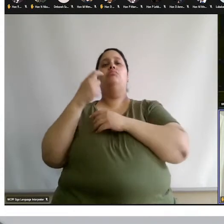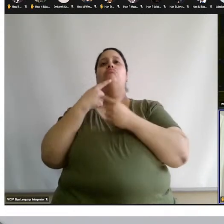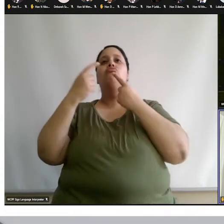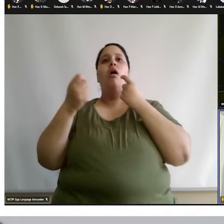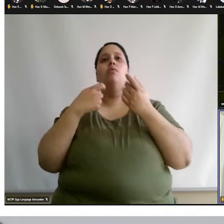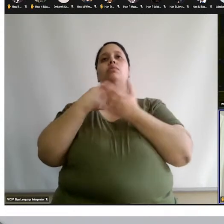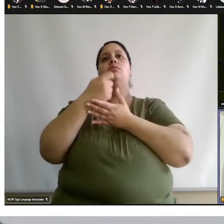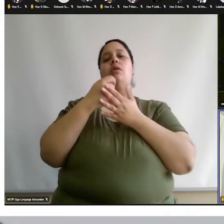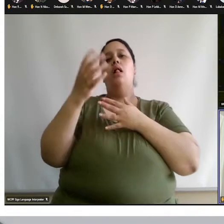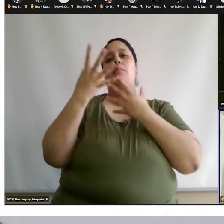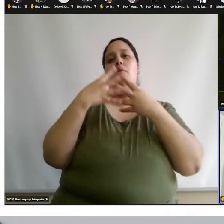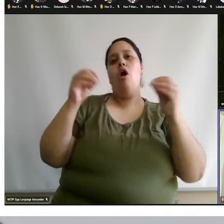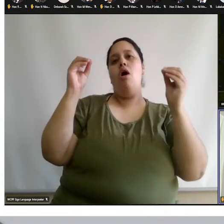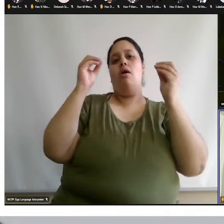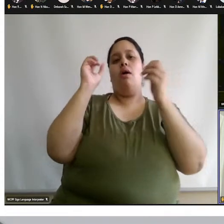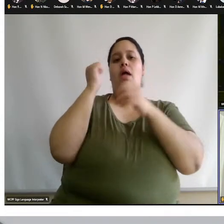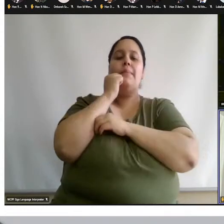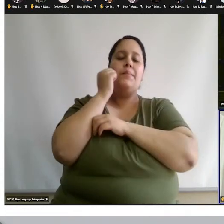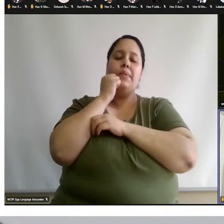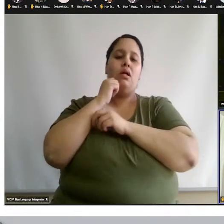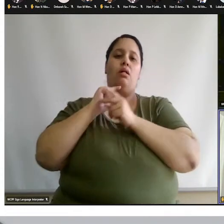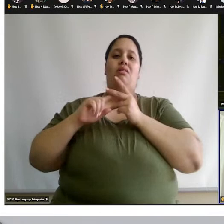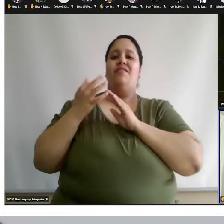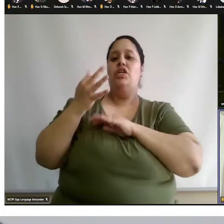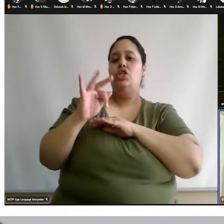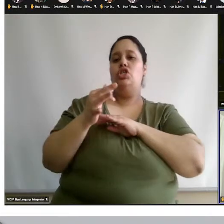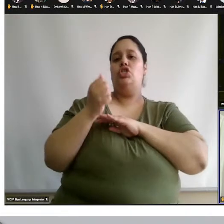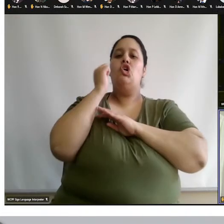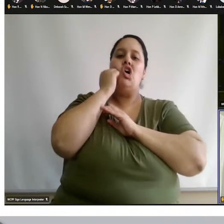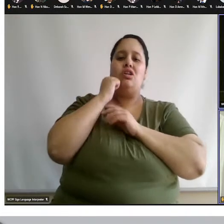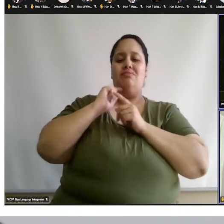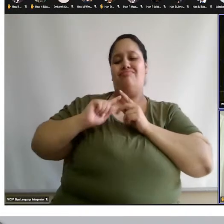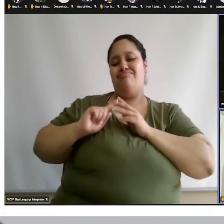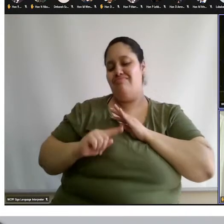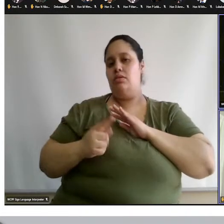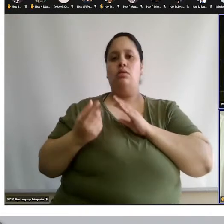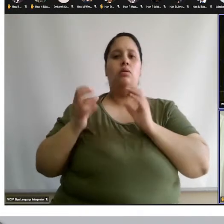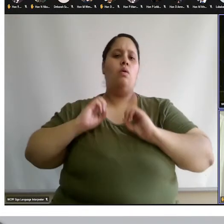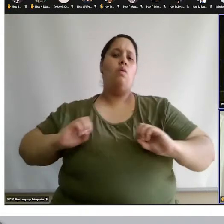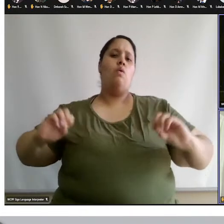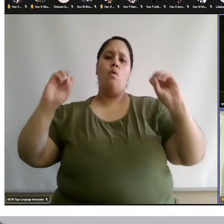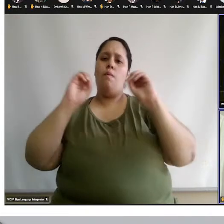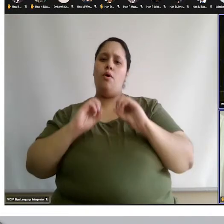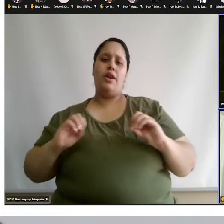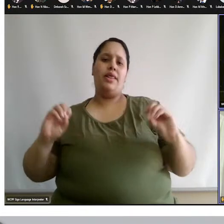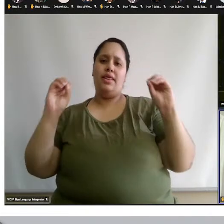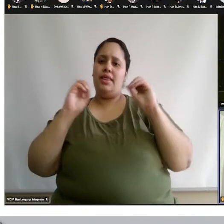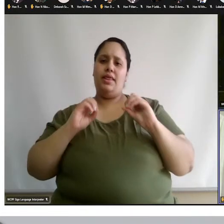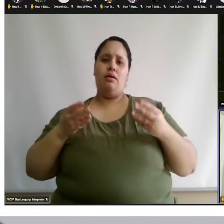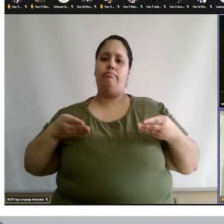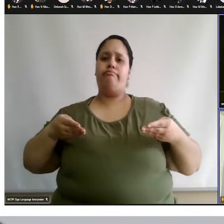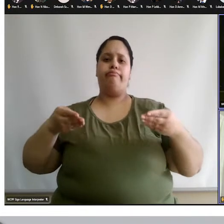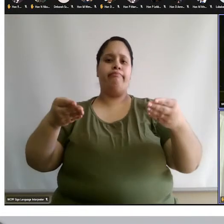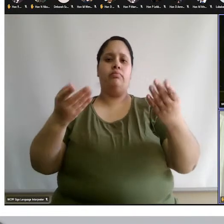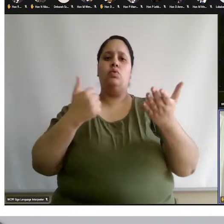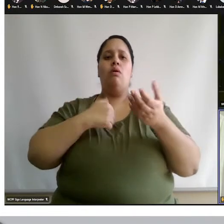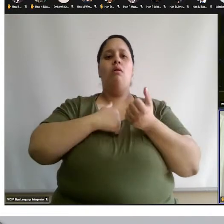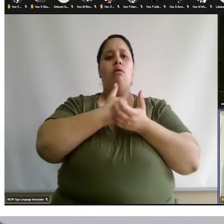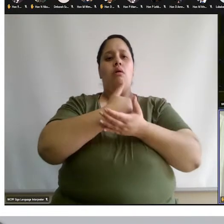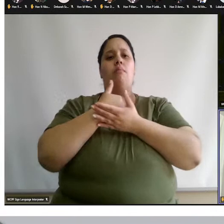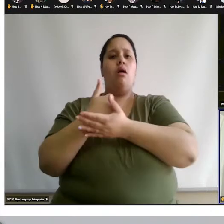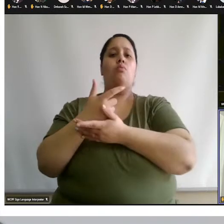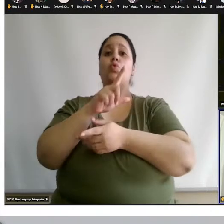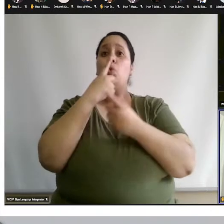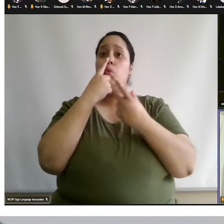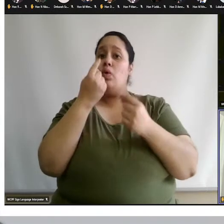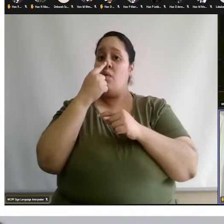with apples or with fish and oranges, nobody cares about them. They're unemployed. What are you doing for